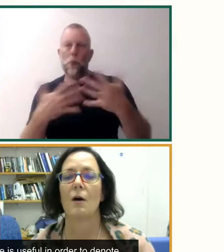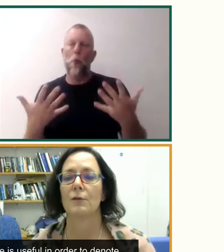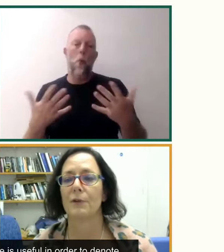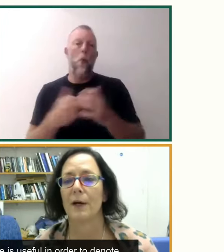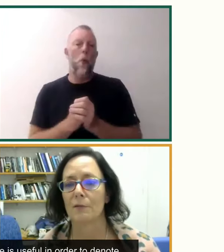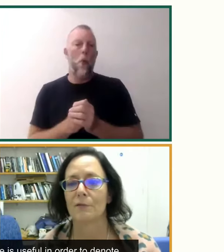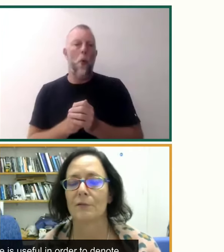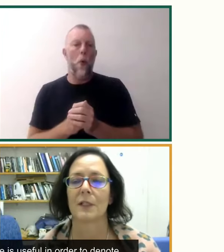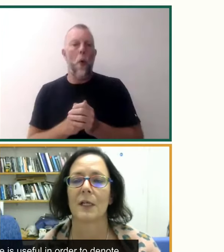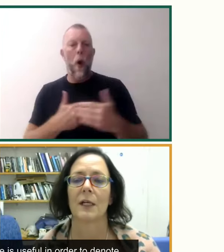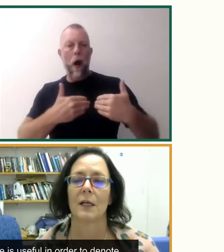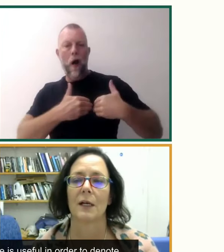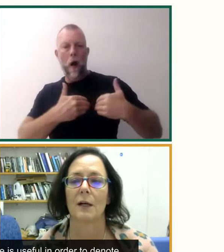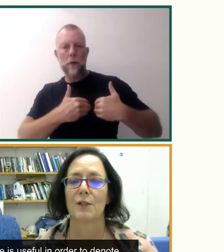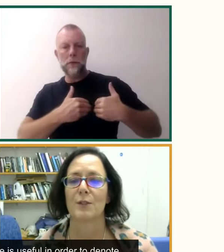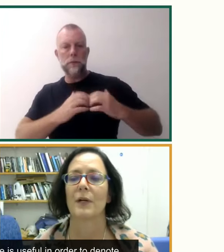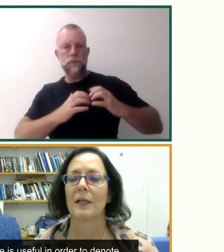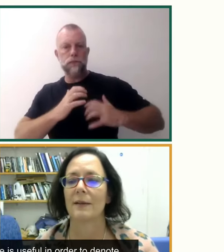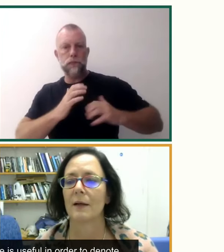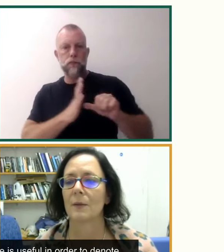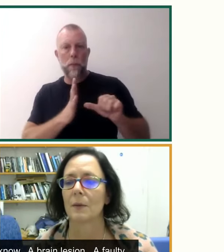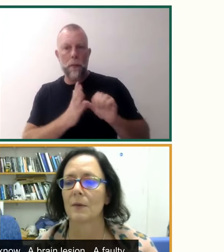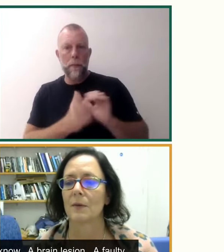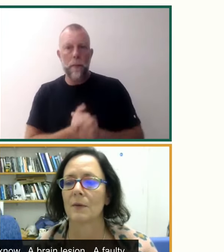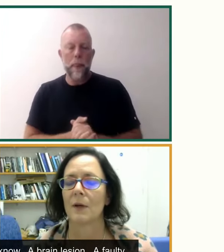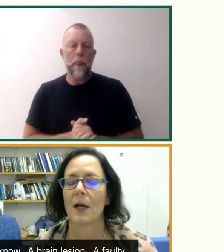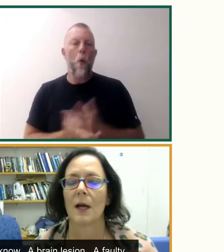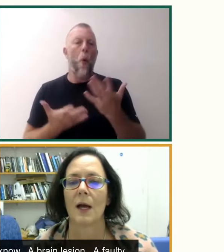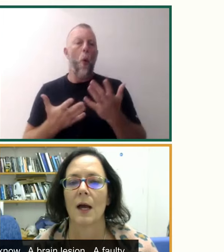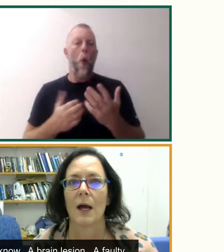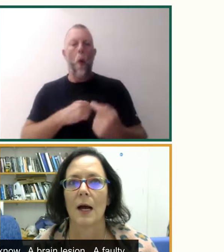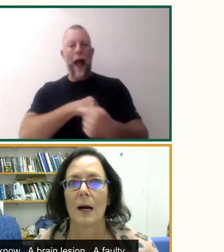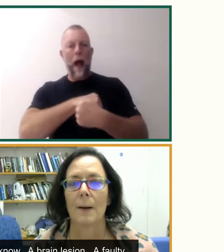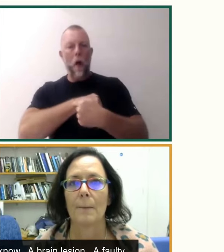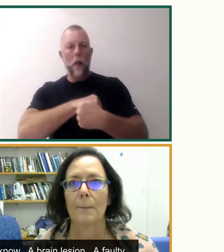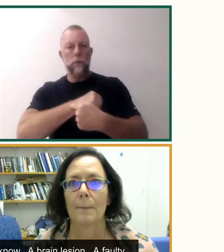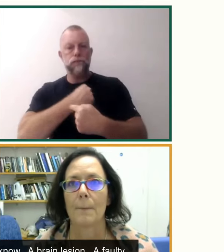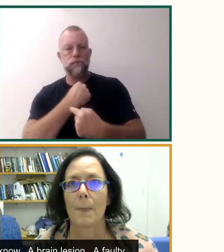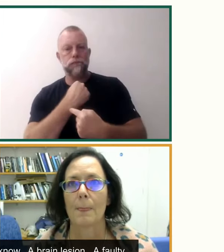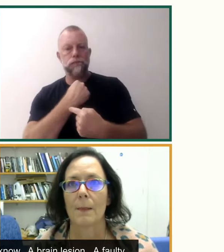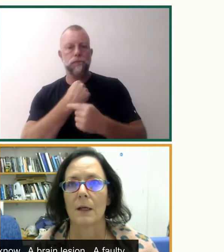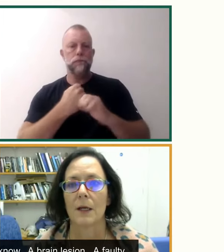a faulty heart valve, a sprained ankle.